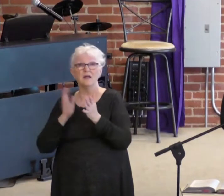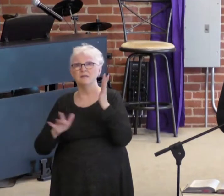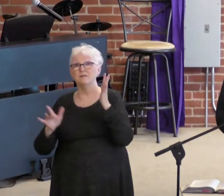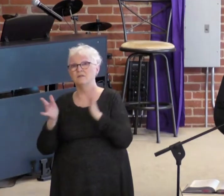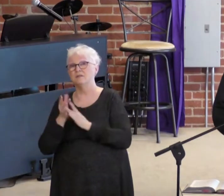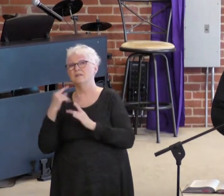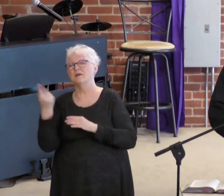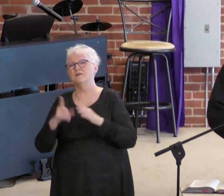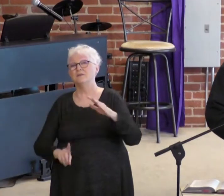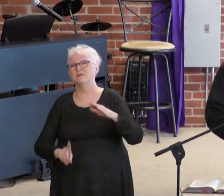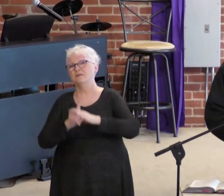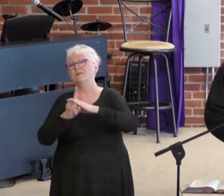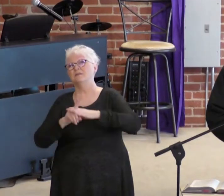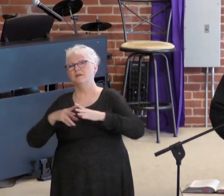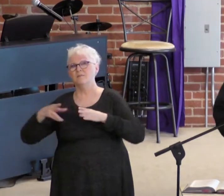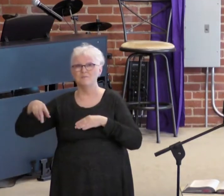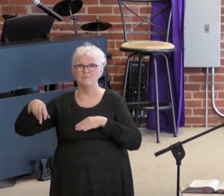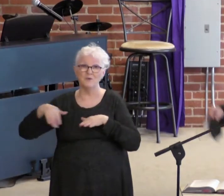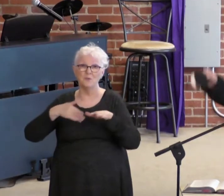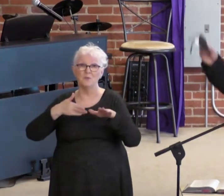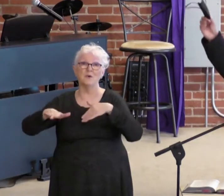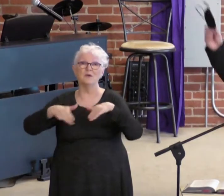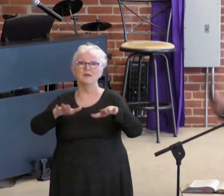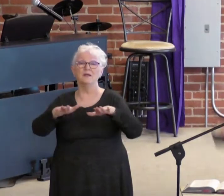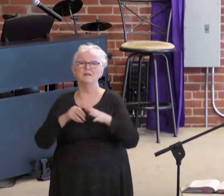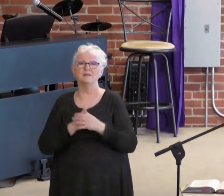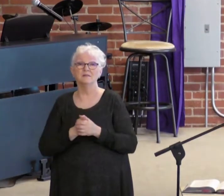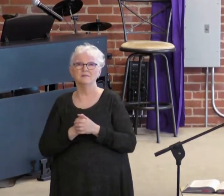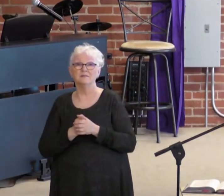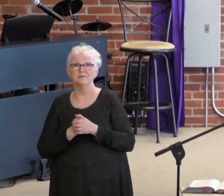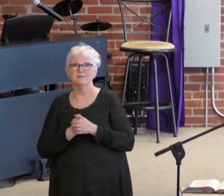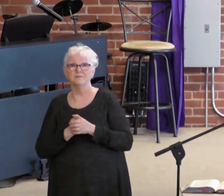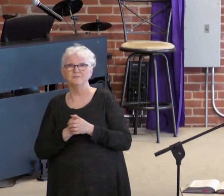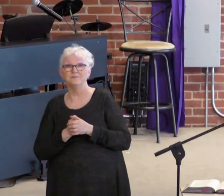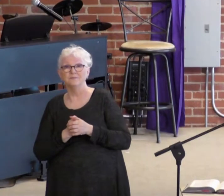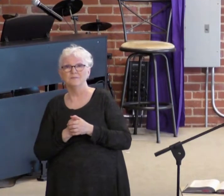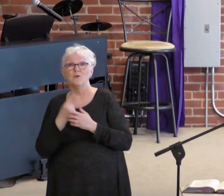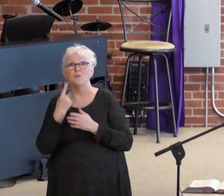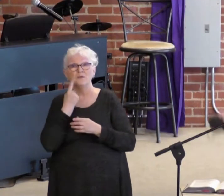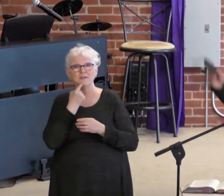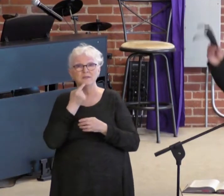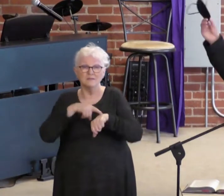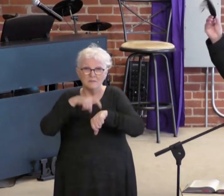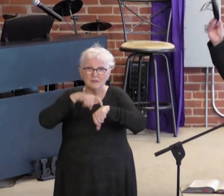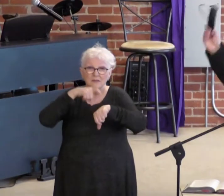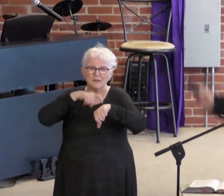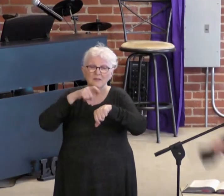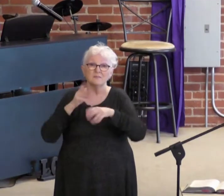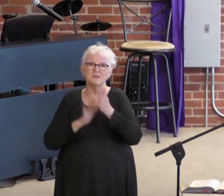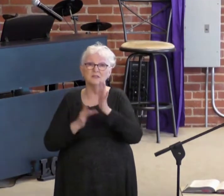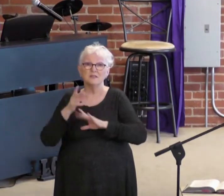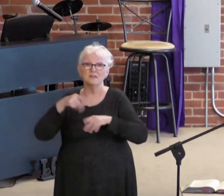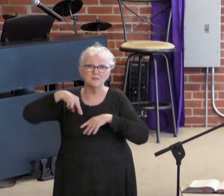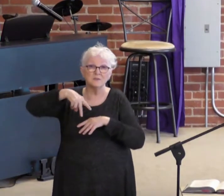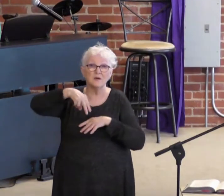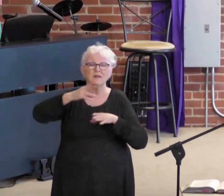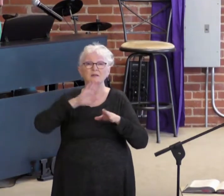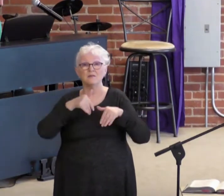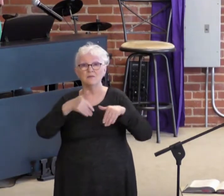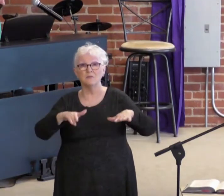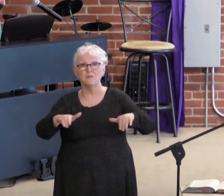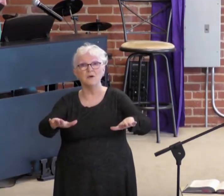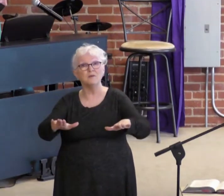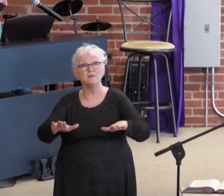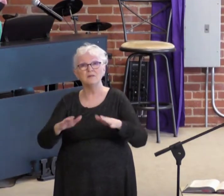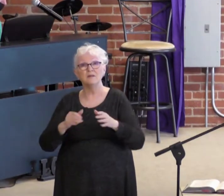storms. One time they saw him and they cried out, it's a spirit, it's a ghost. And he said, it is I. Be not